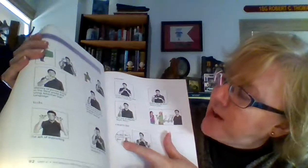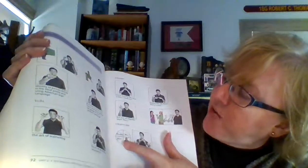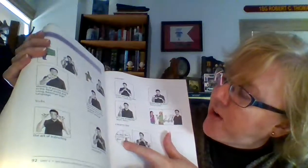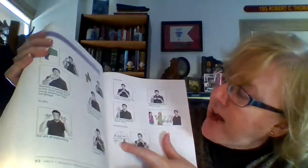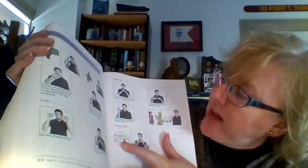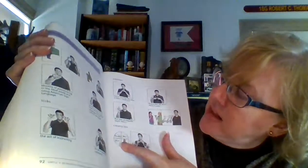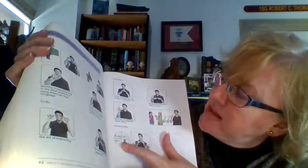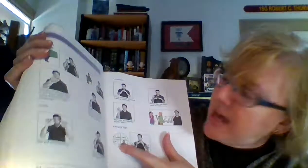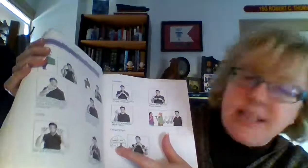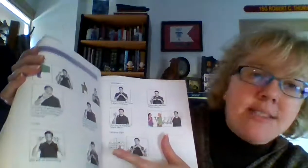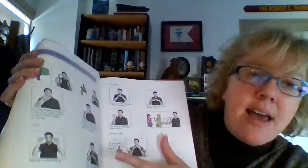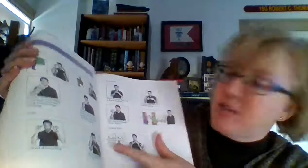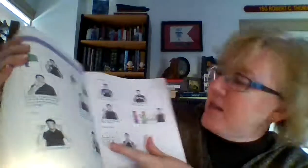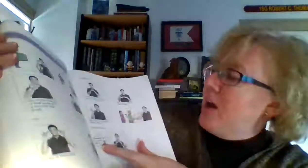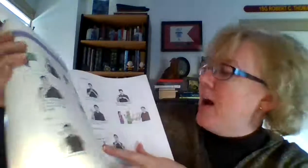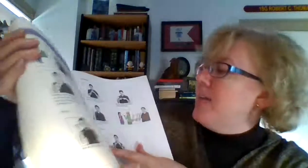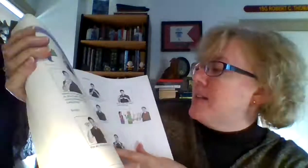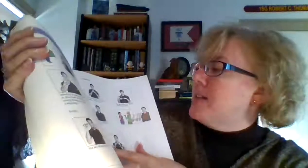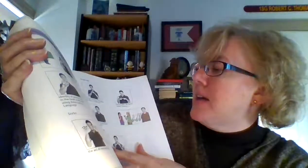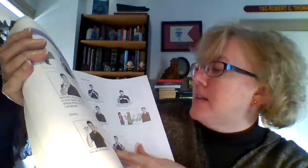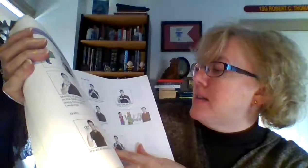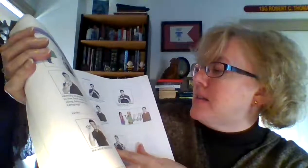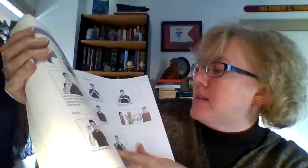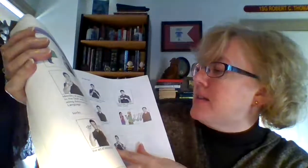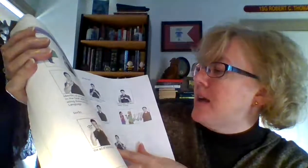for L's, and it says, I think it says,